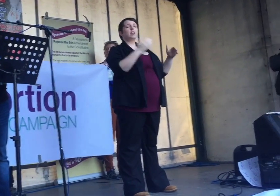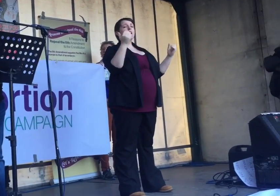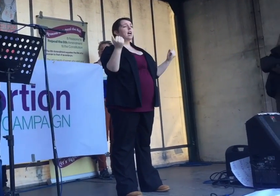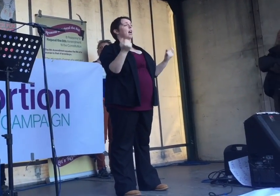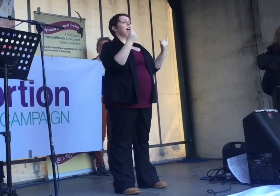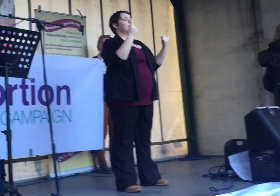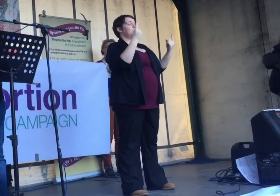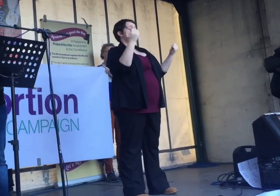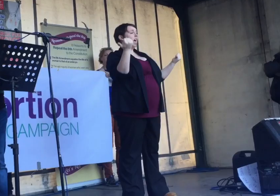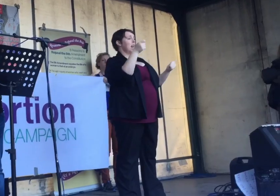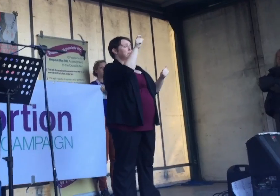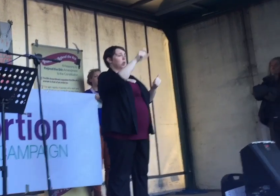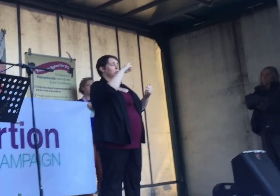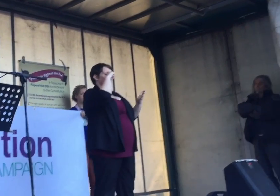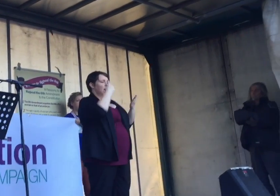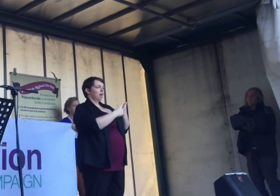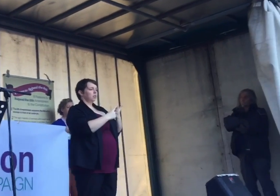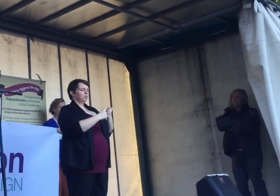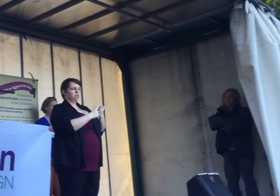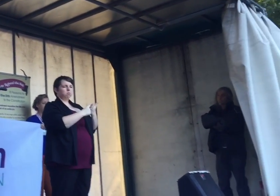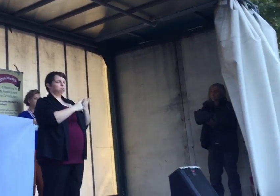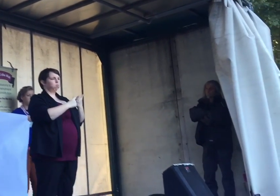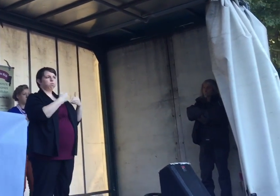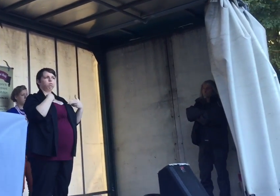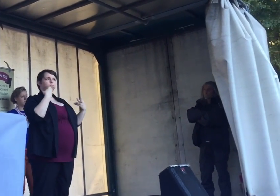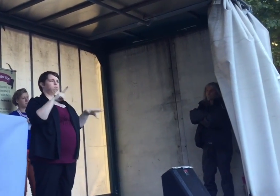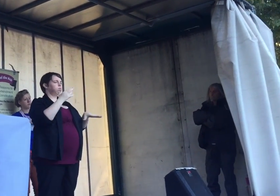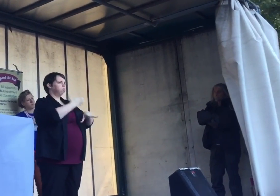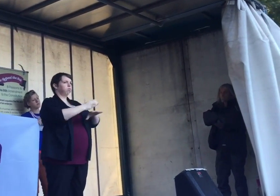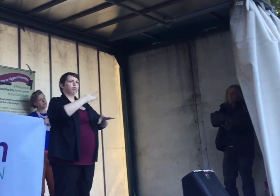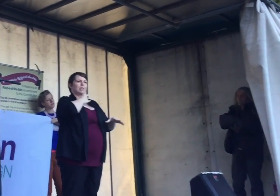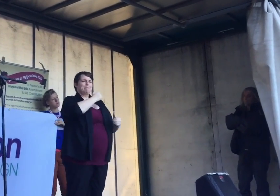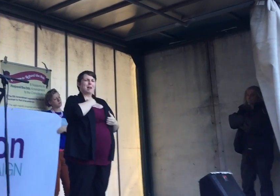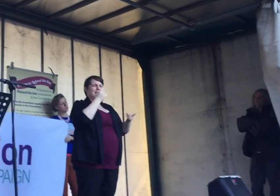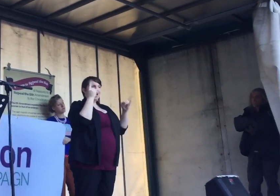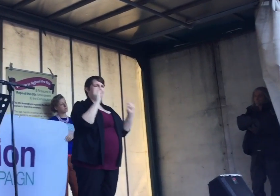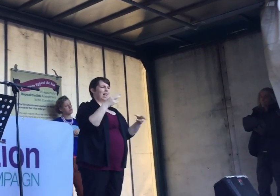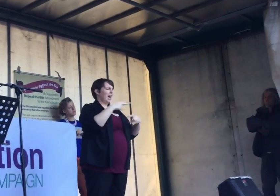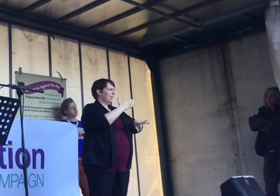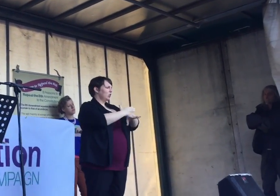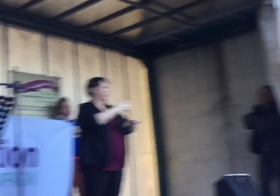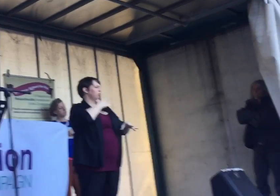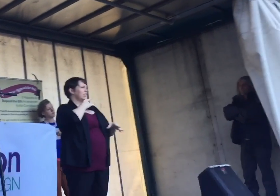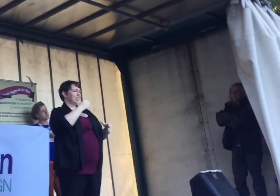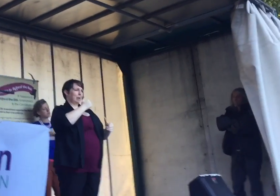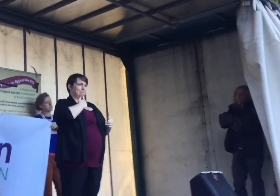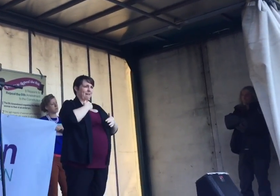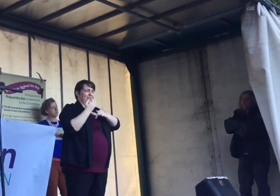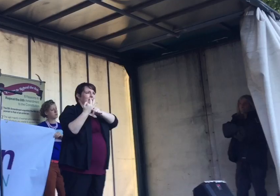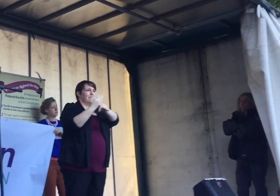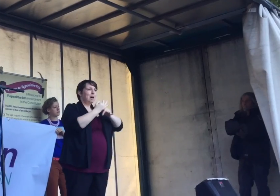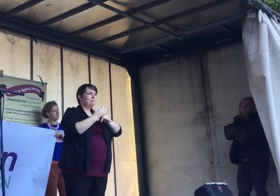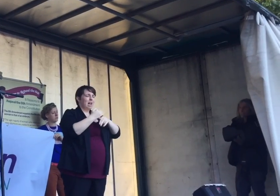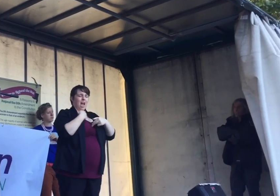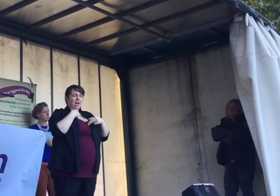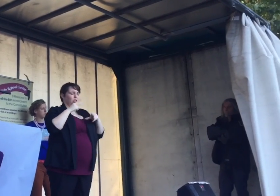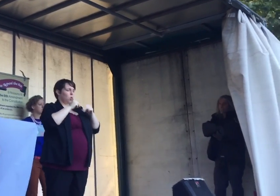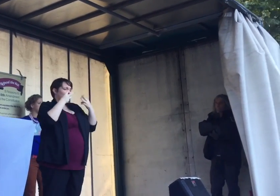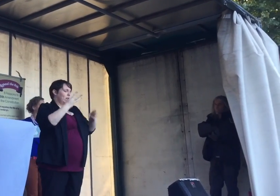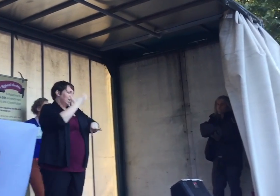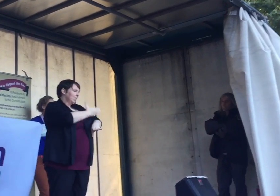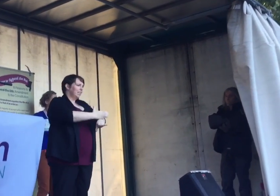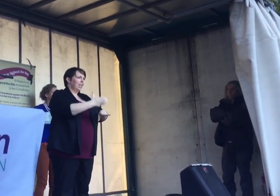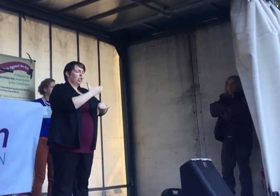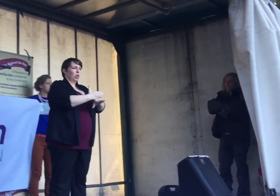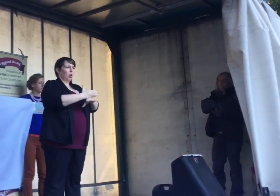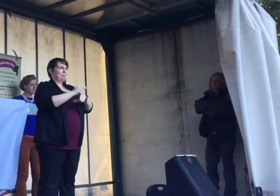Anyone who chooses to not face the continued risk to their own health, to not face the continued risk to their existing family, to not want to continue